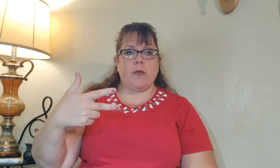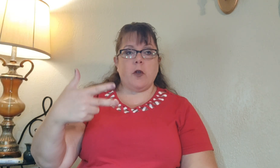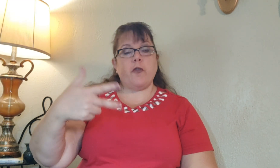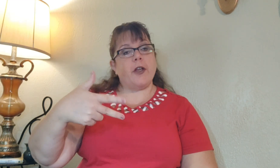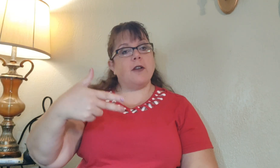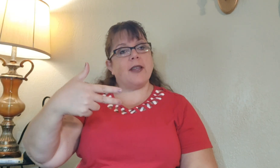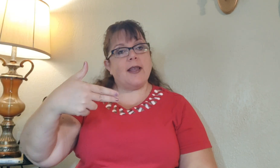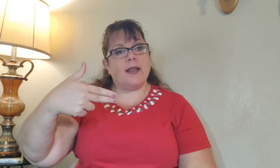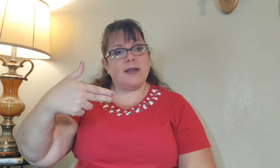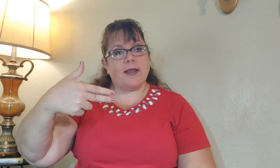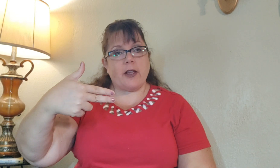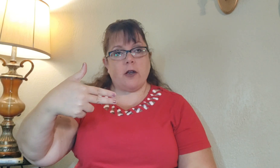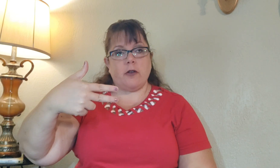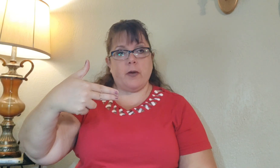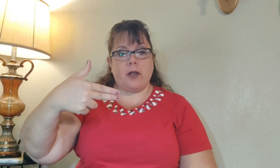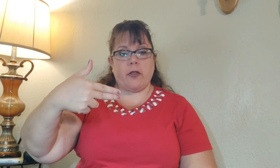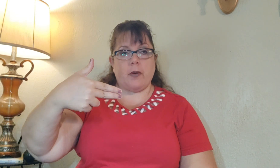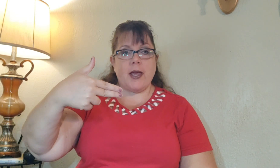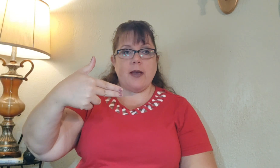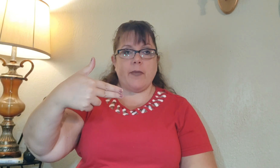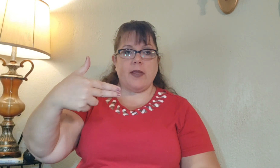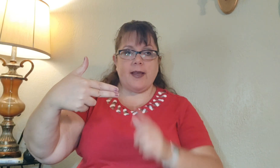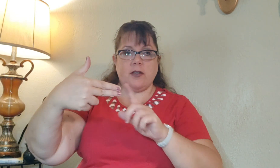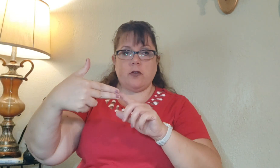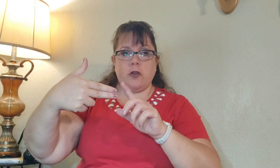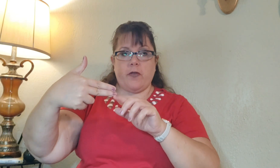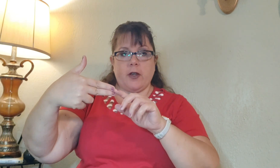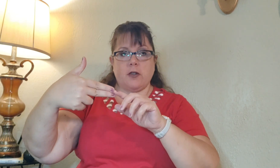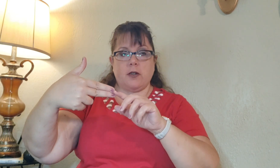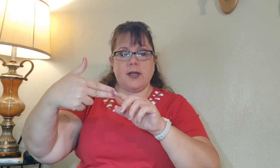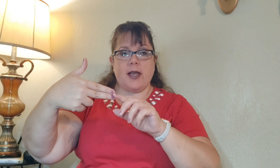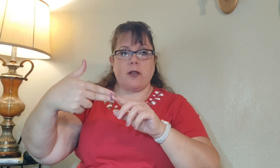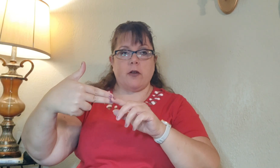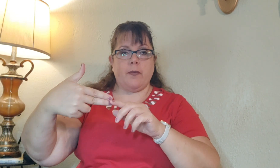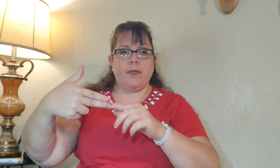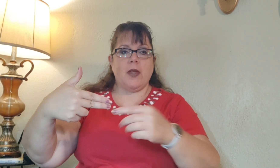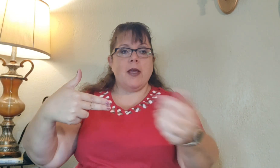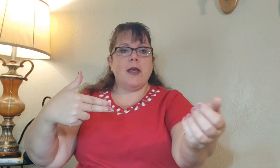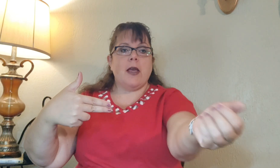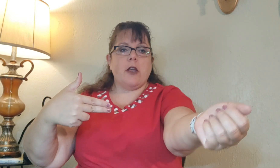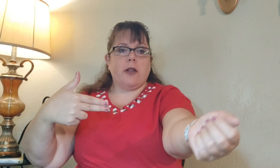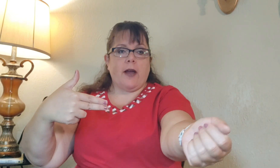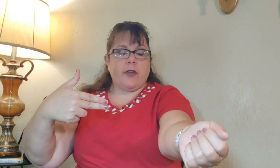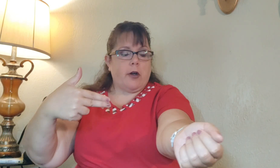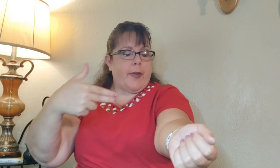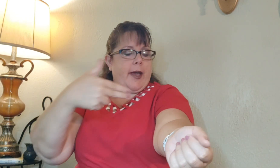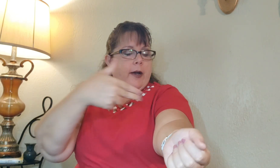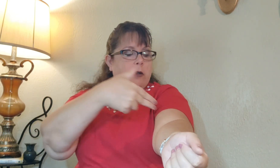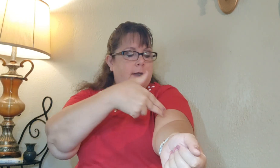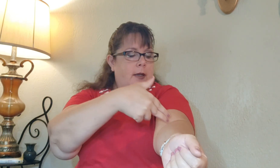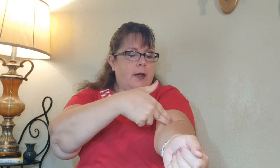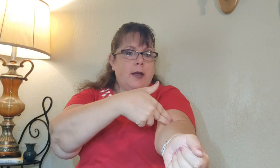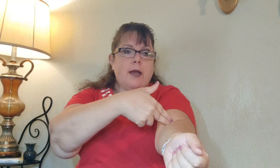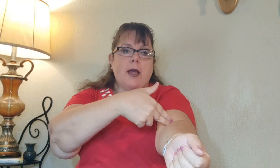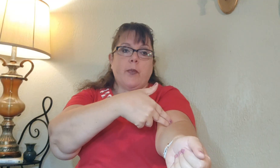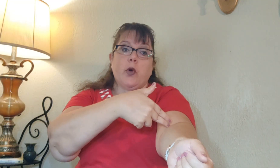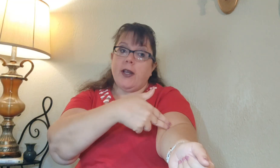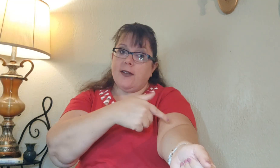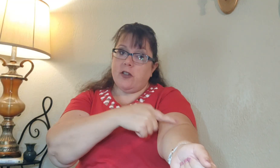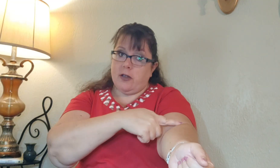your fingers like this, like you're doing a 3, but these 2 fingers are together, and your left arm out and pointed to